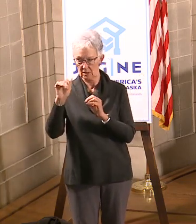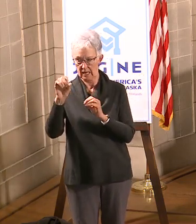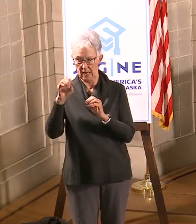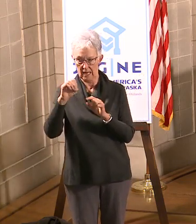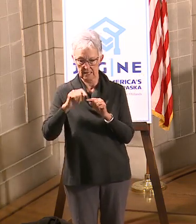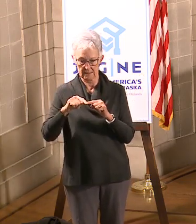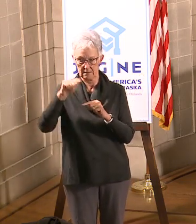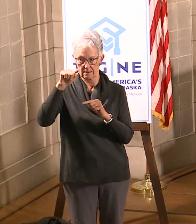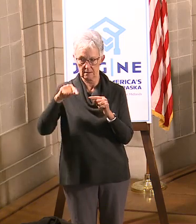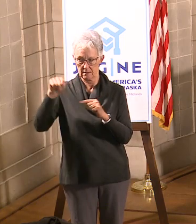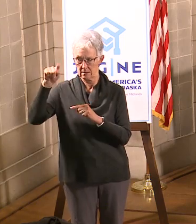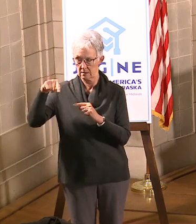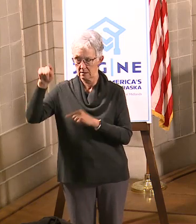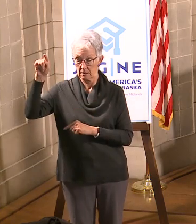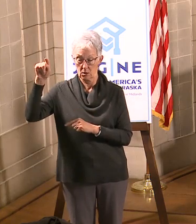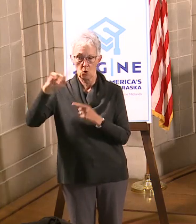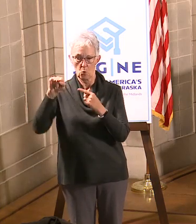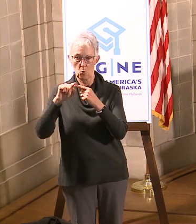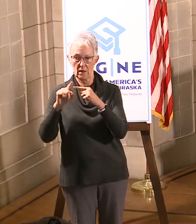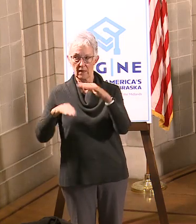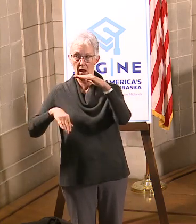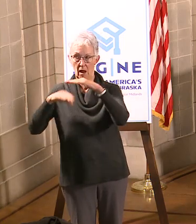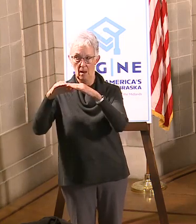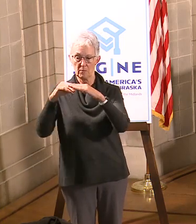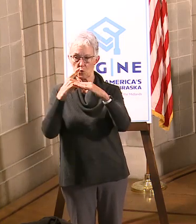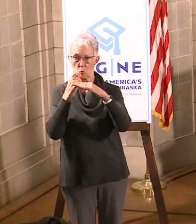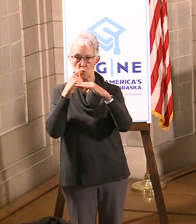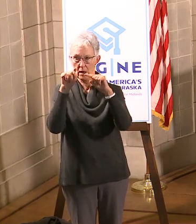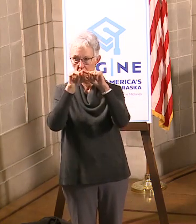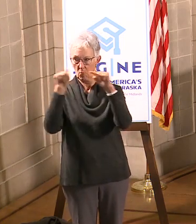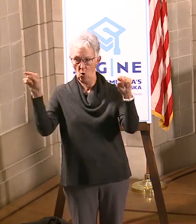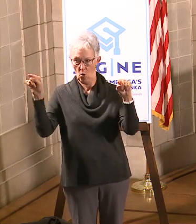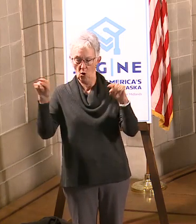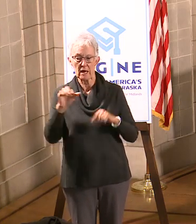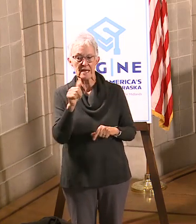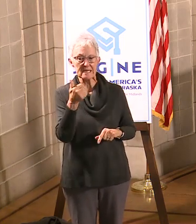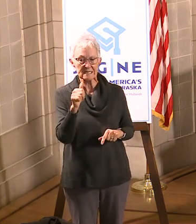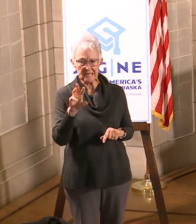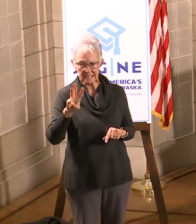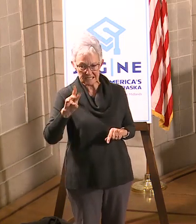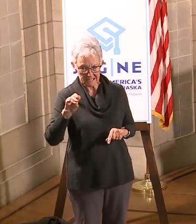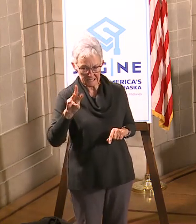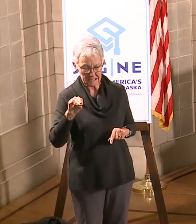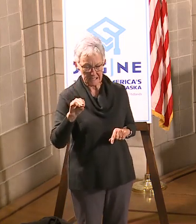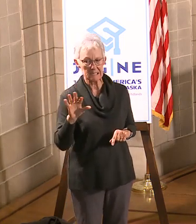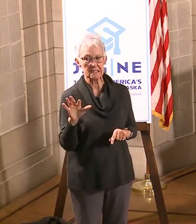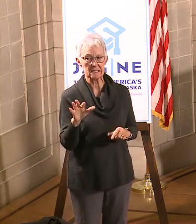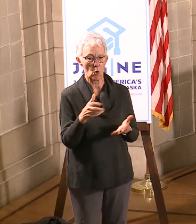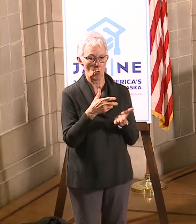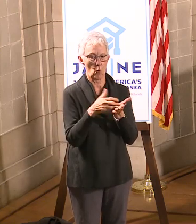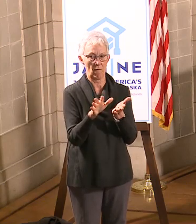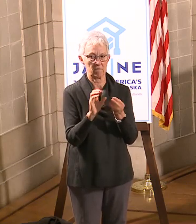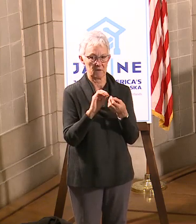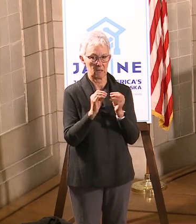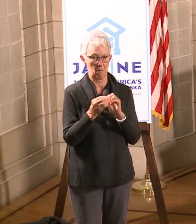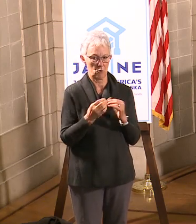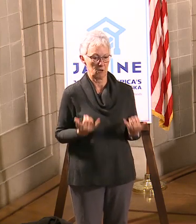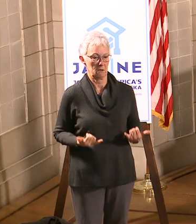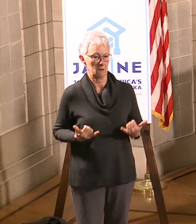when those cases hit that red bar, that's where we'll hit it. So 1060 is roughly where it is today, but again, that number can